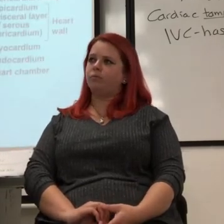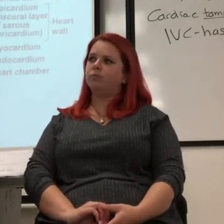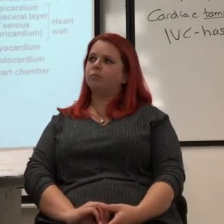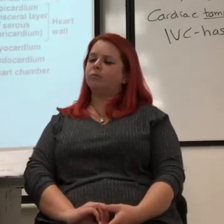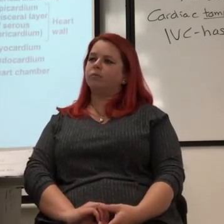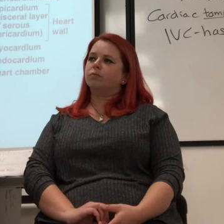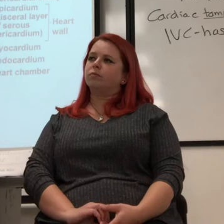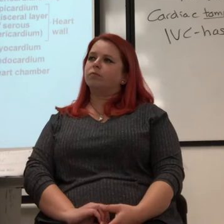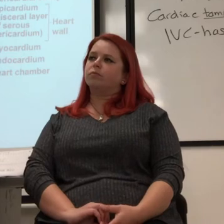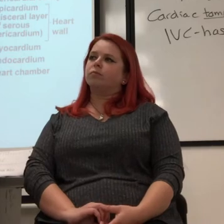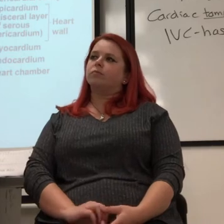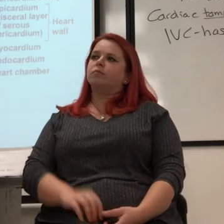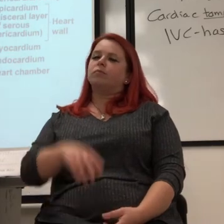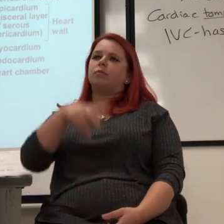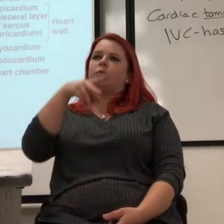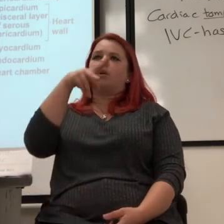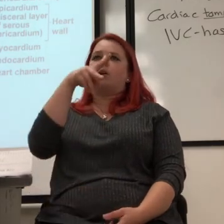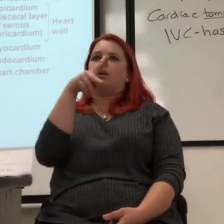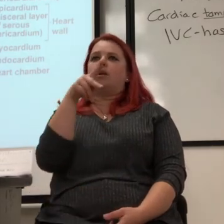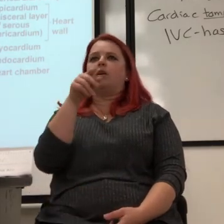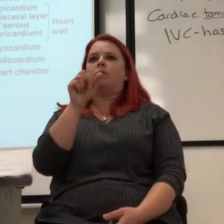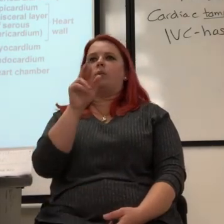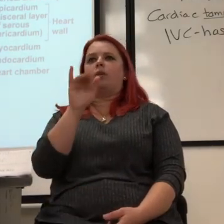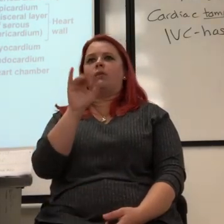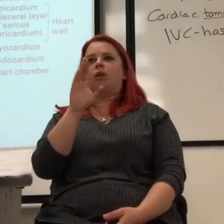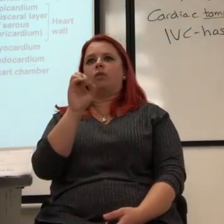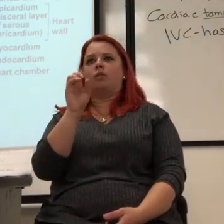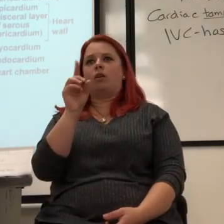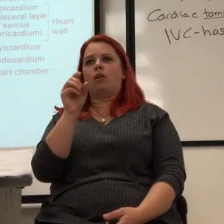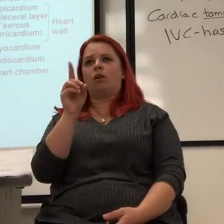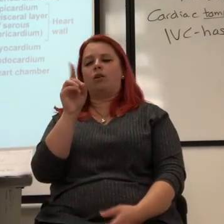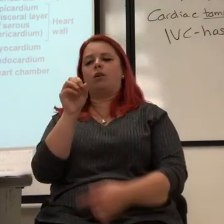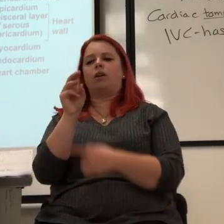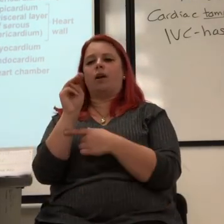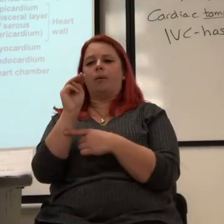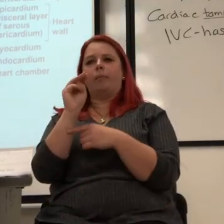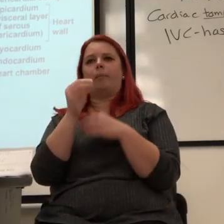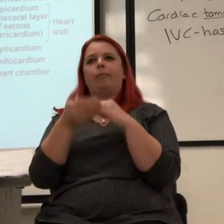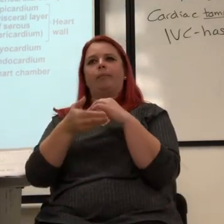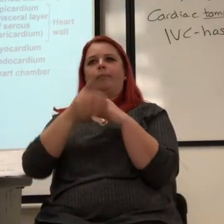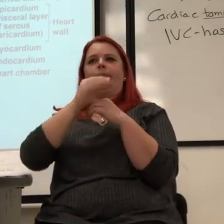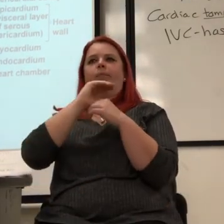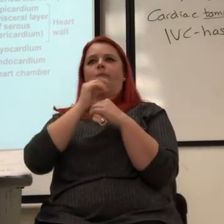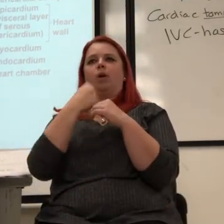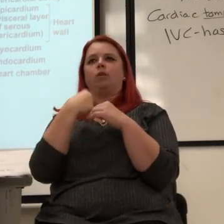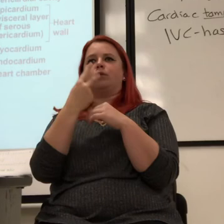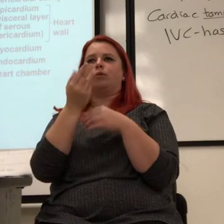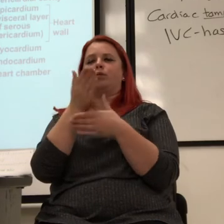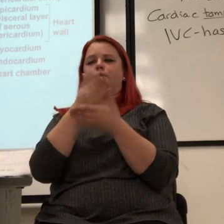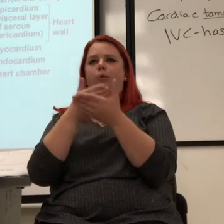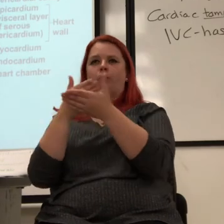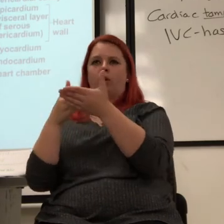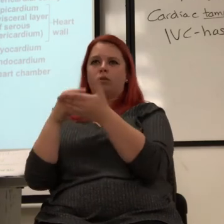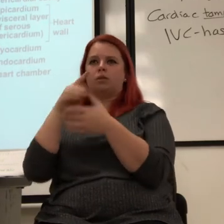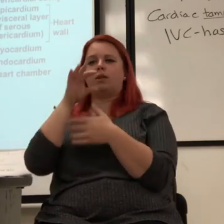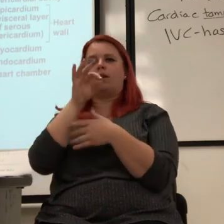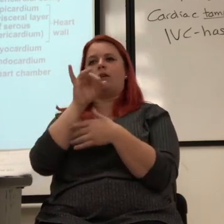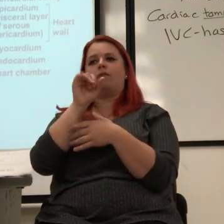So the pericardium, the parietal layer, has two parts, a fibrous and a serous part, but this is all considered